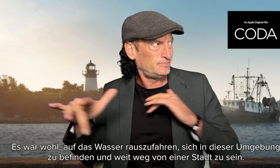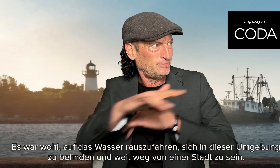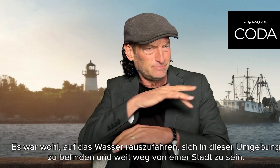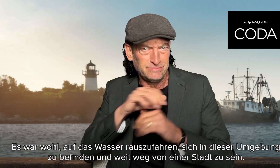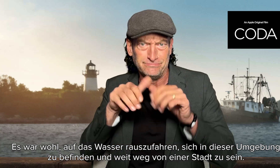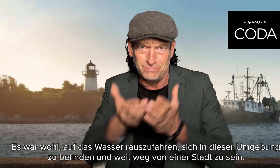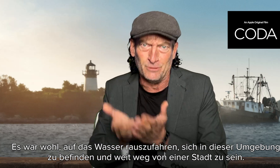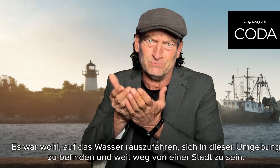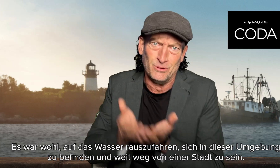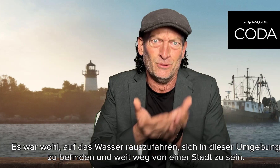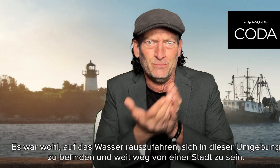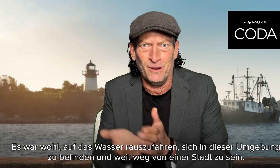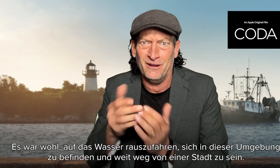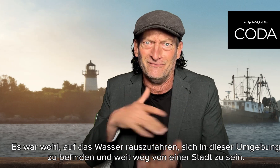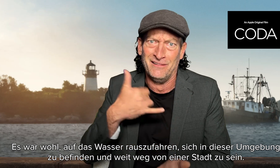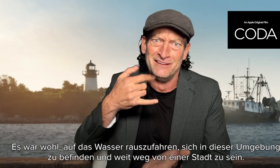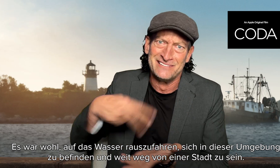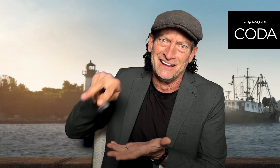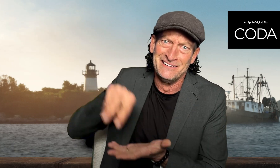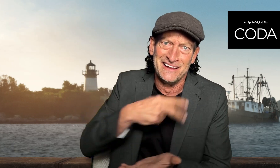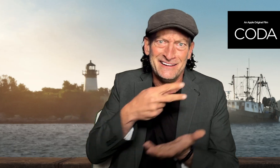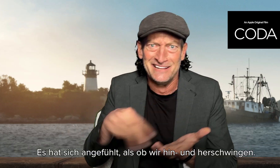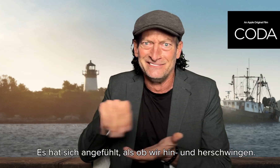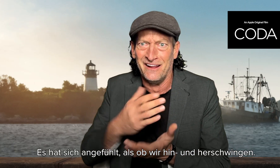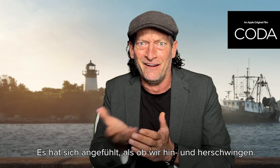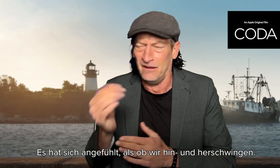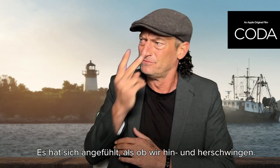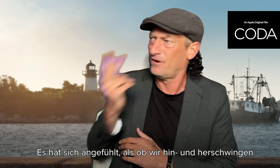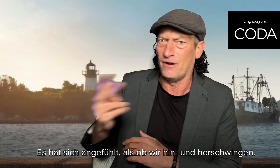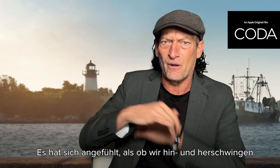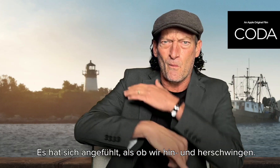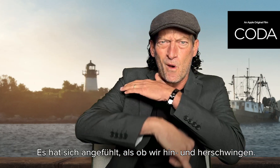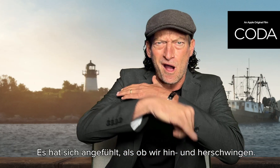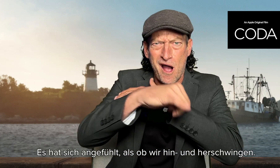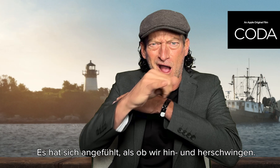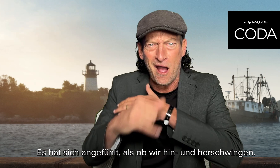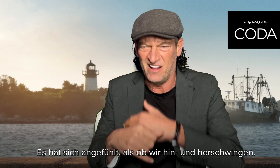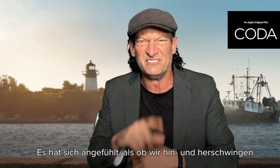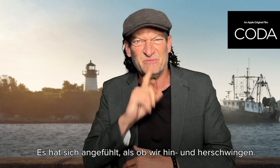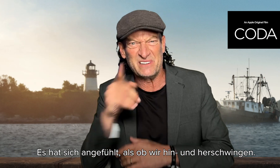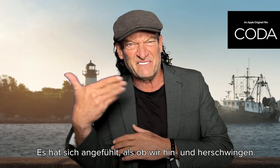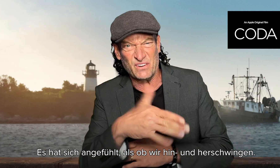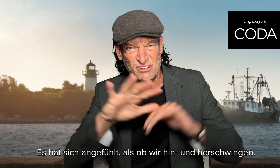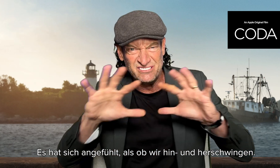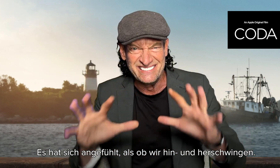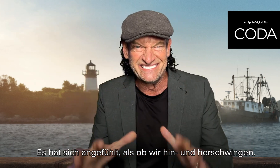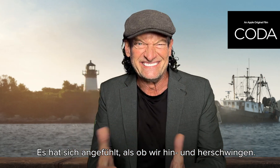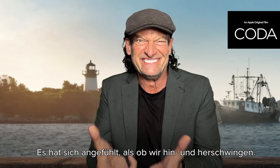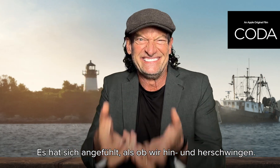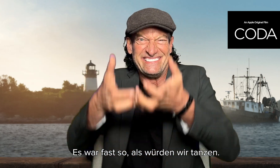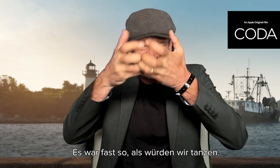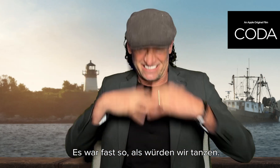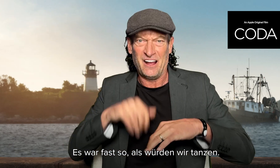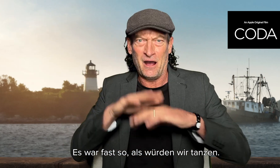environment and being far away from a city. And in, it felt like we were swaying back